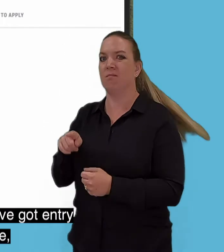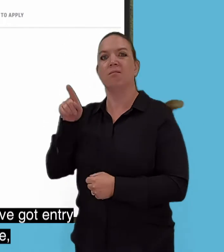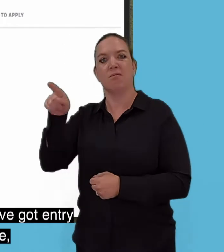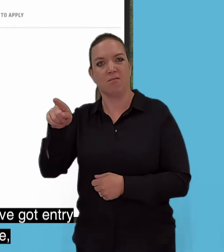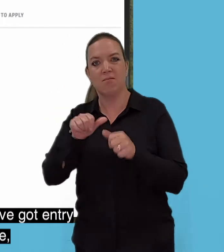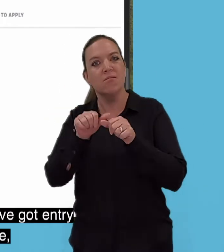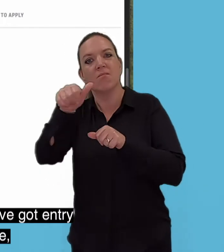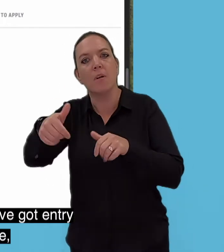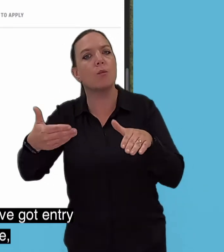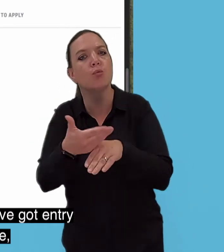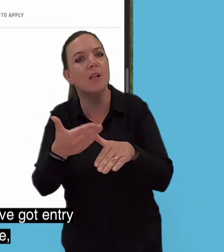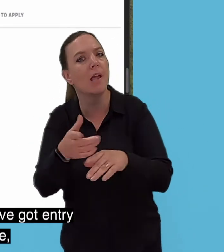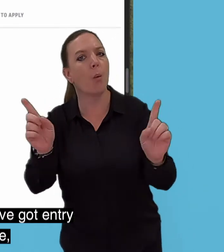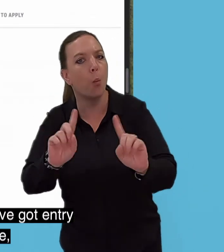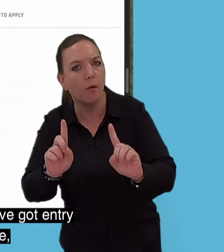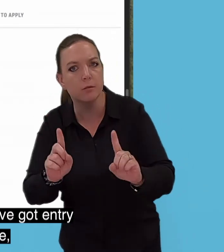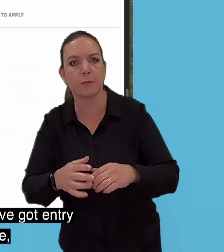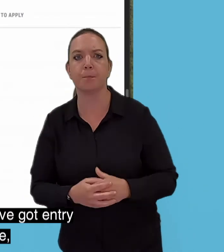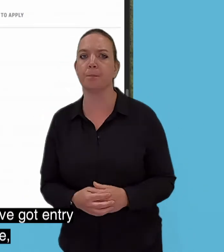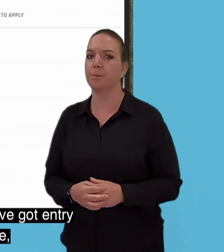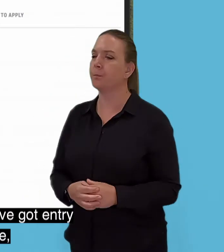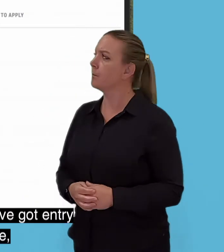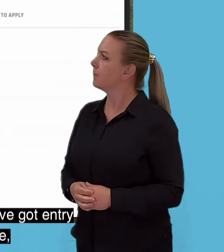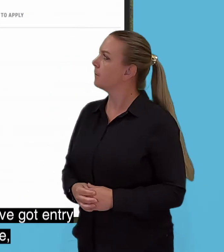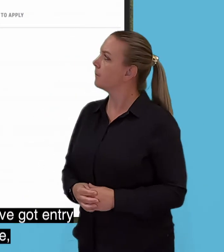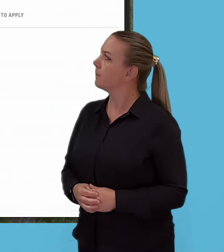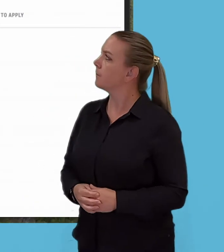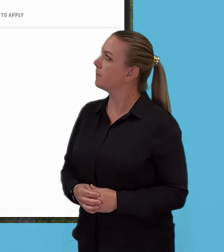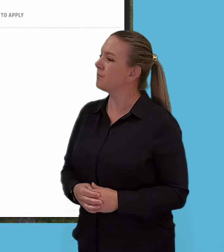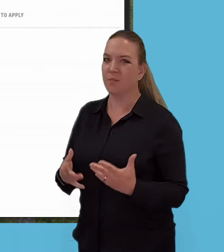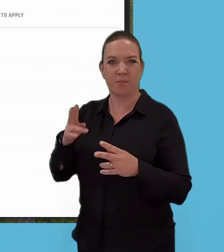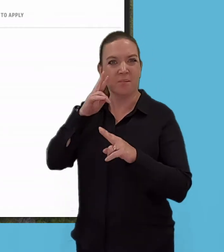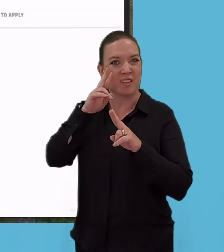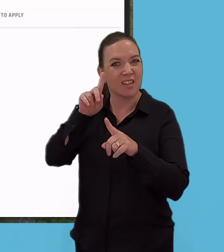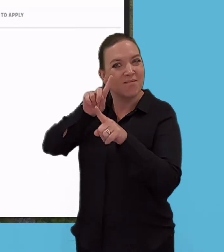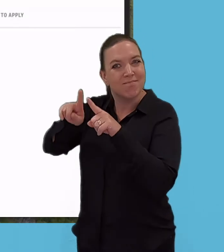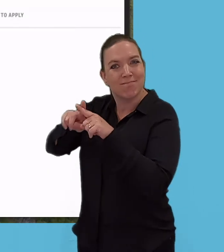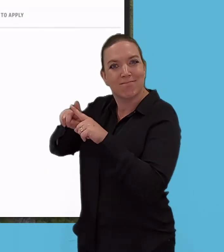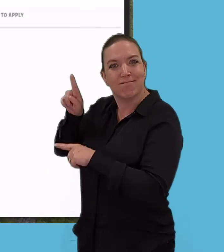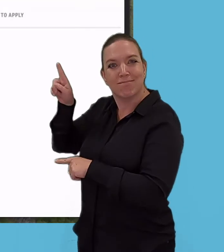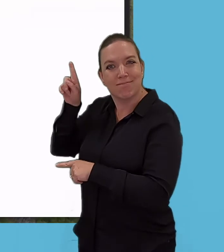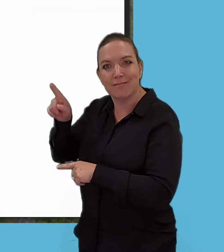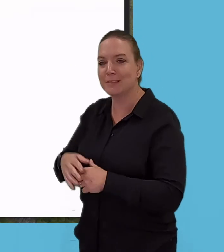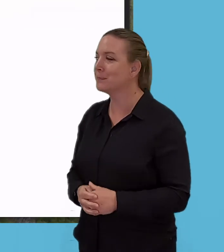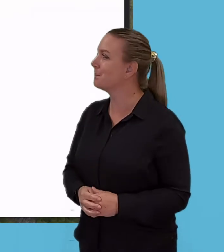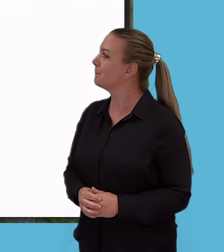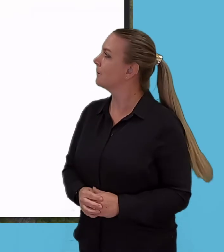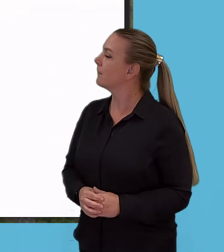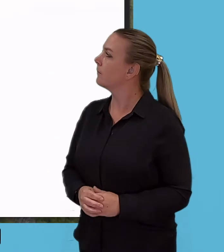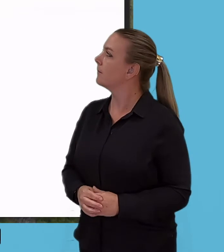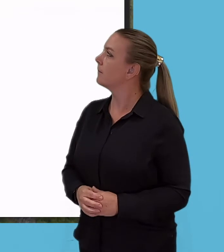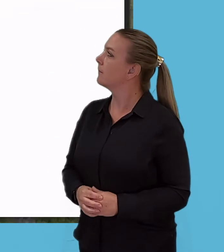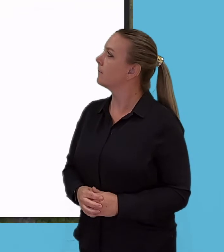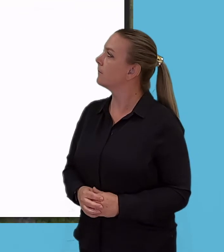do. So you've got entry requirements, fees there, how it's taught, and how